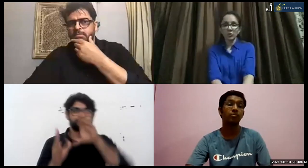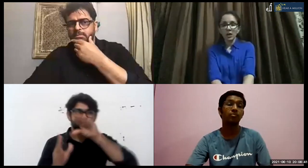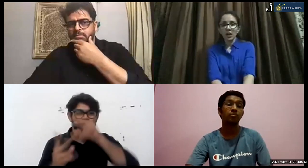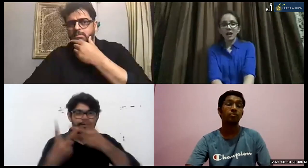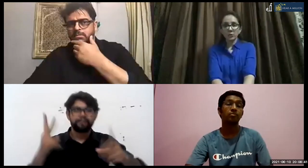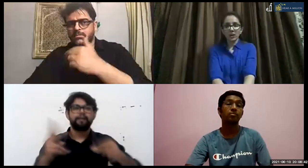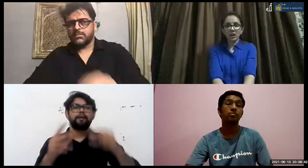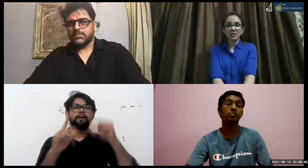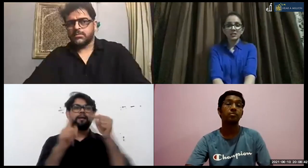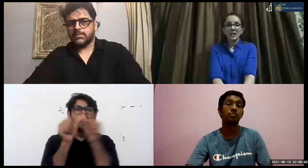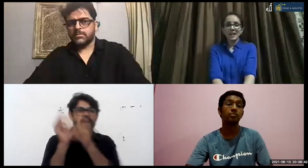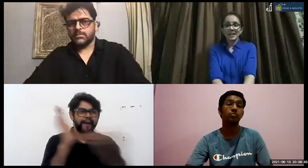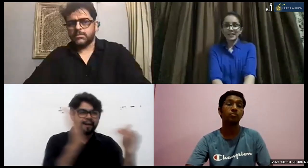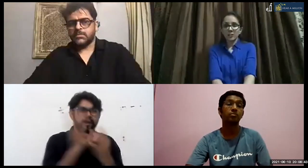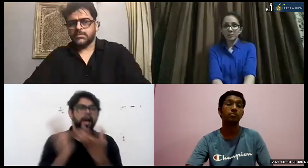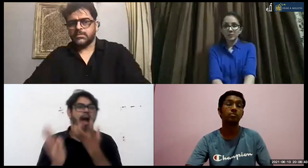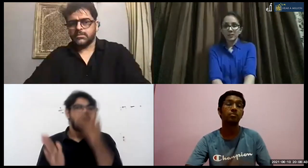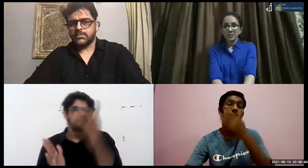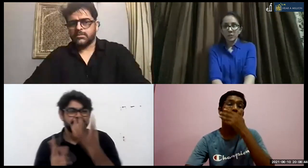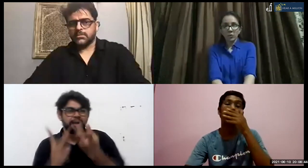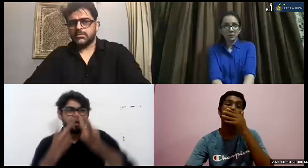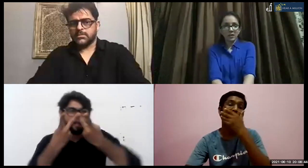to do, artwork and